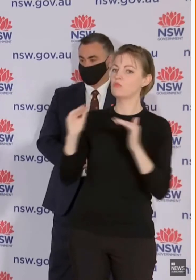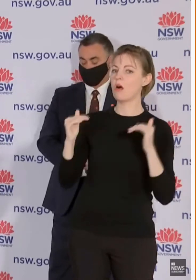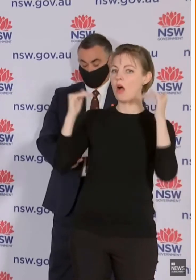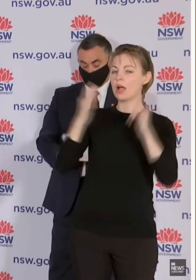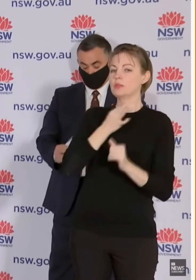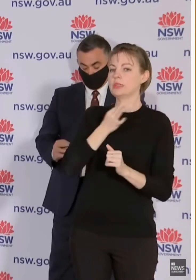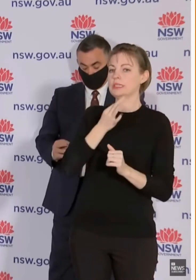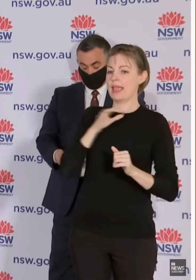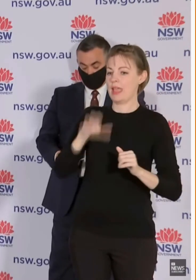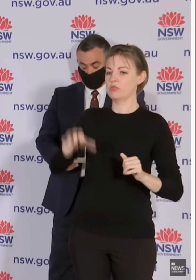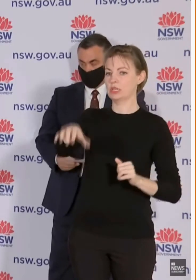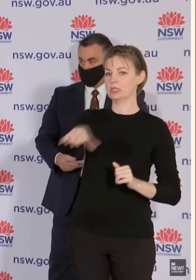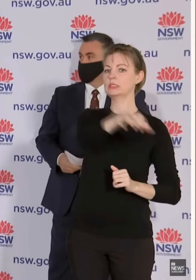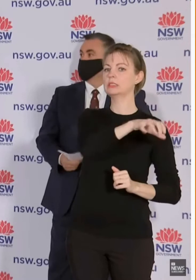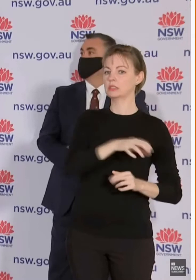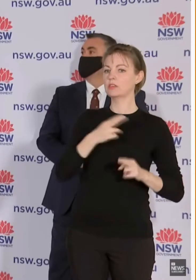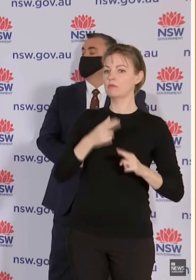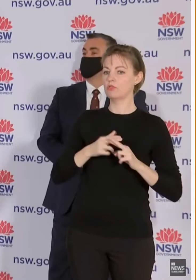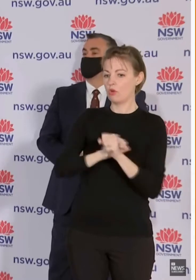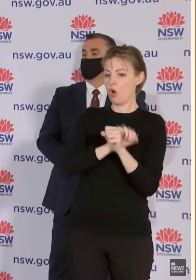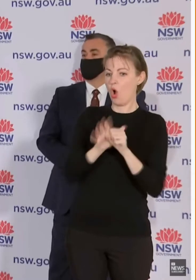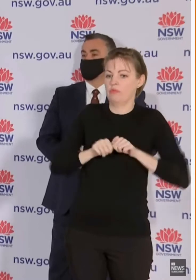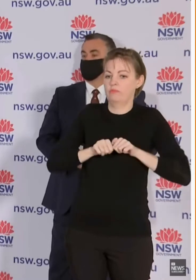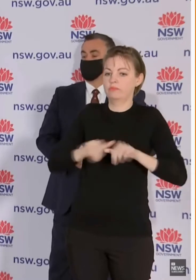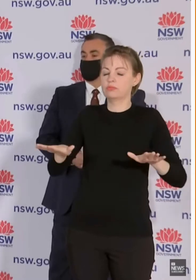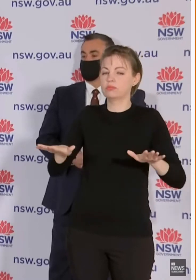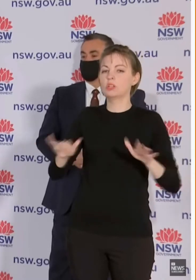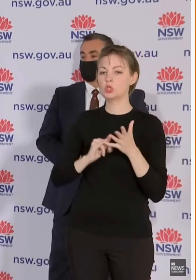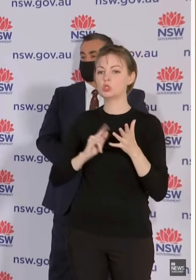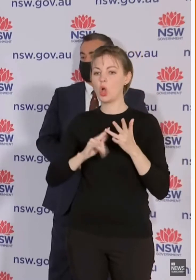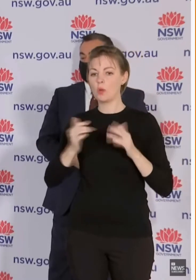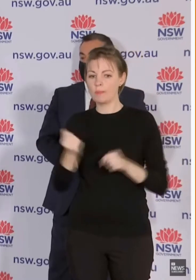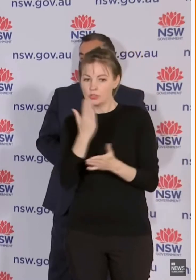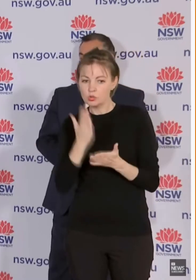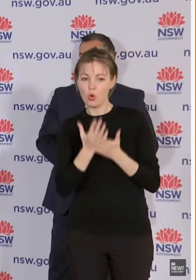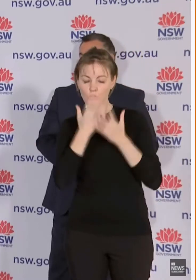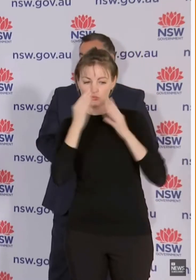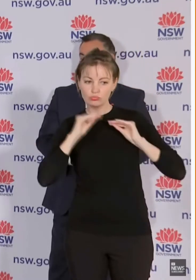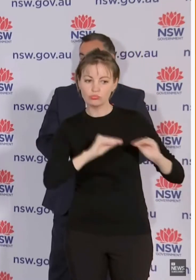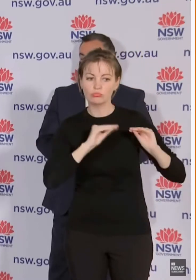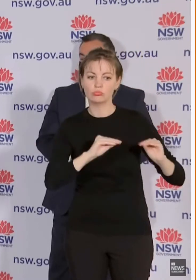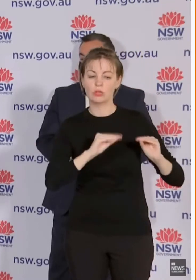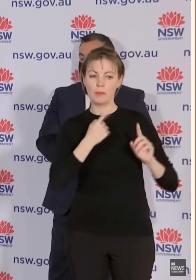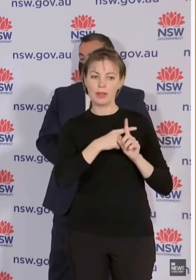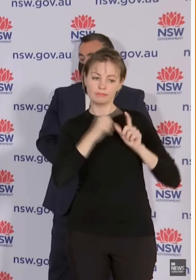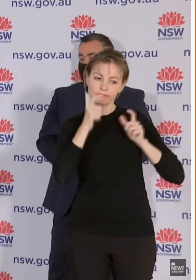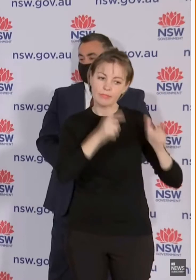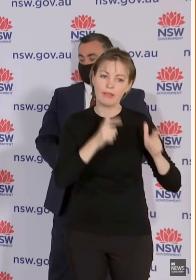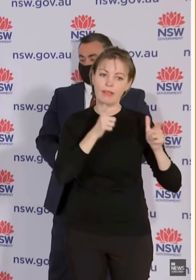been progressively rolling out vaccination to our corrective services staff and our prisoners, and we'll redouble our efforts